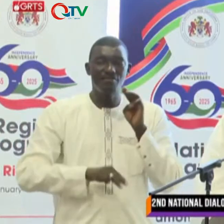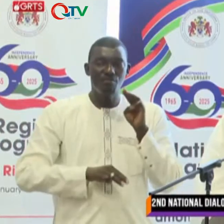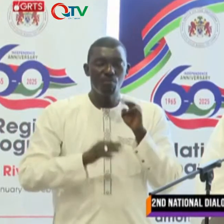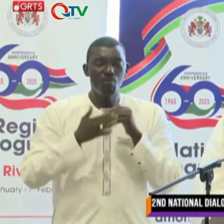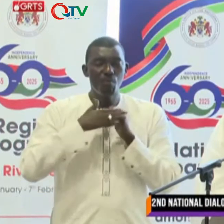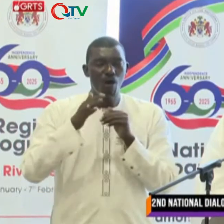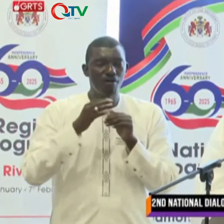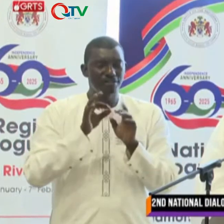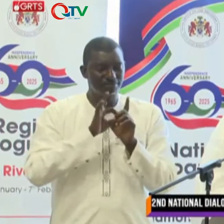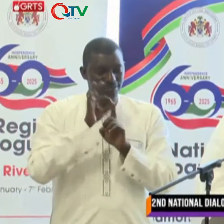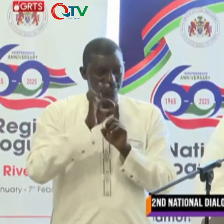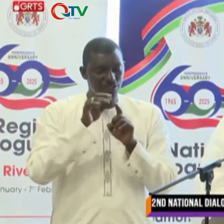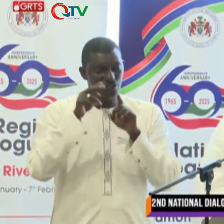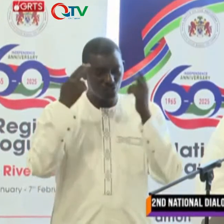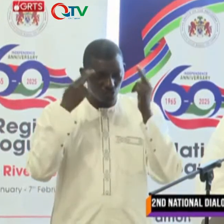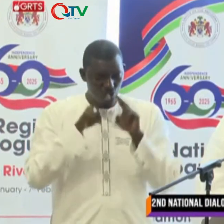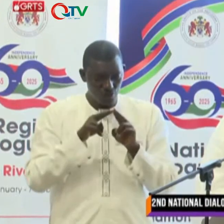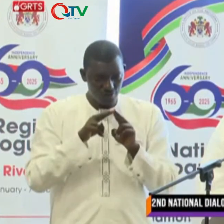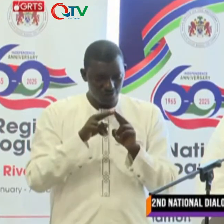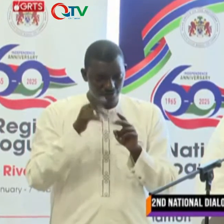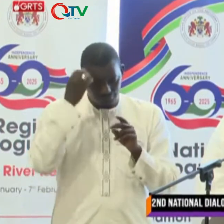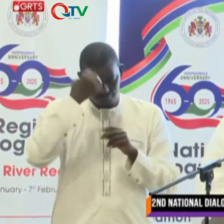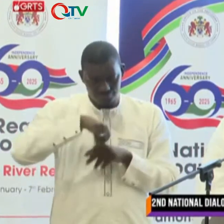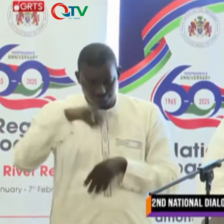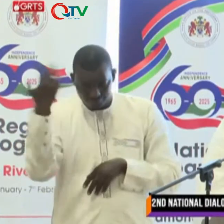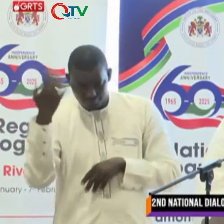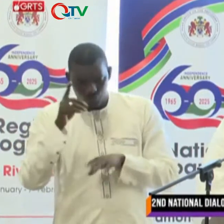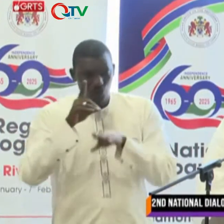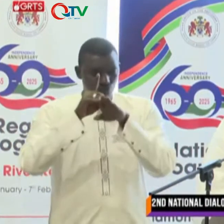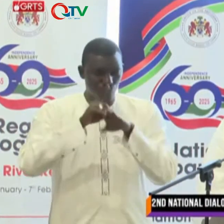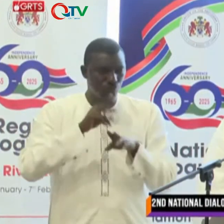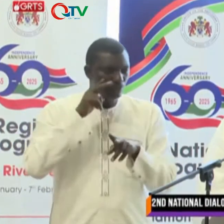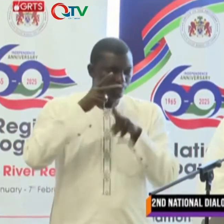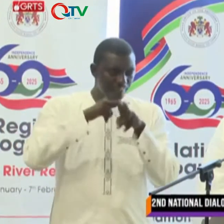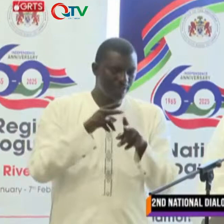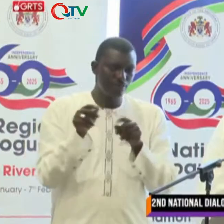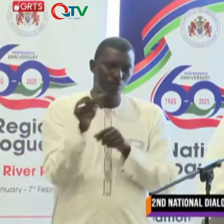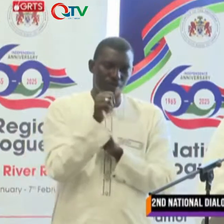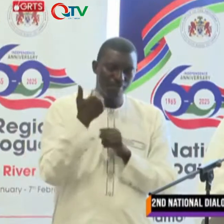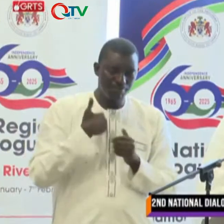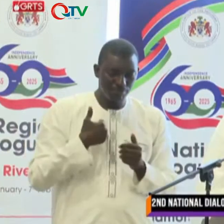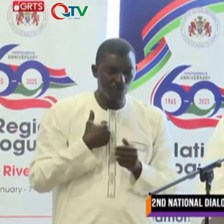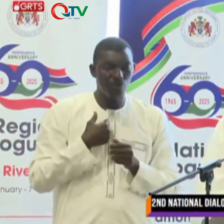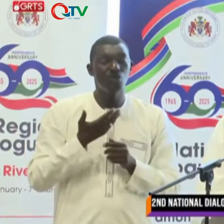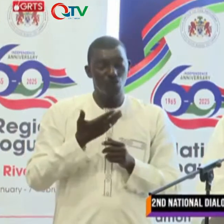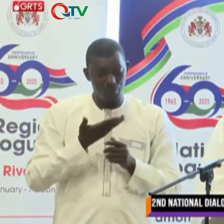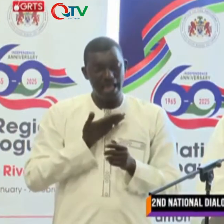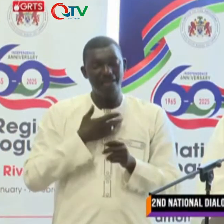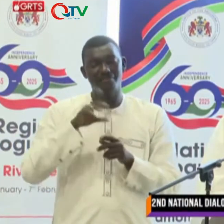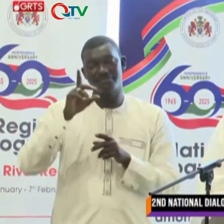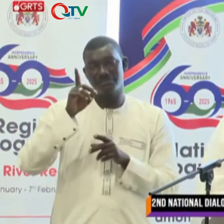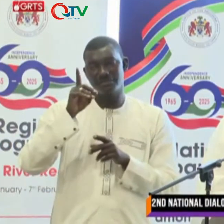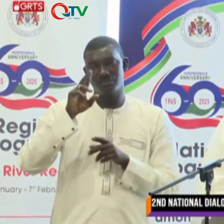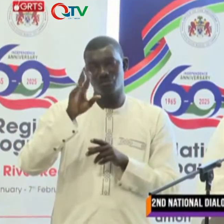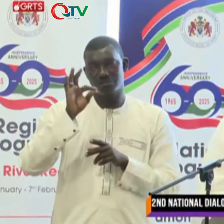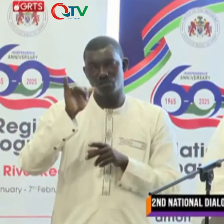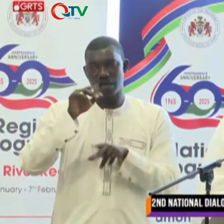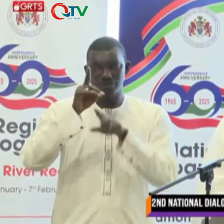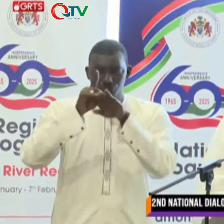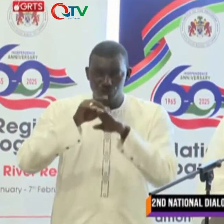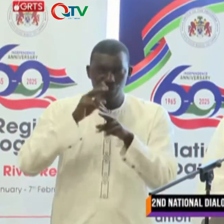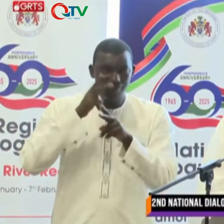specifically, the law relating to the negligence, the duty of care to others, the duty of care that we owe to others.